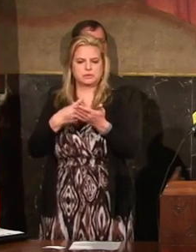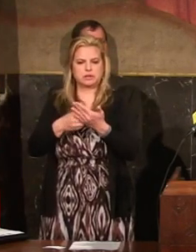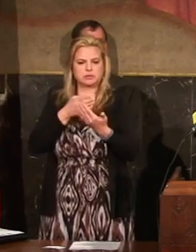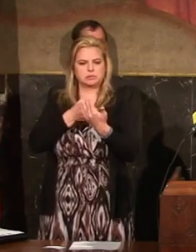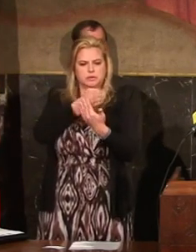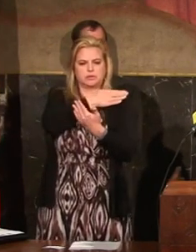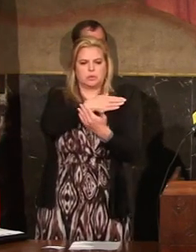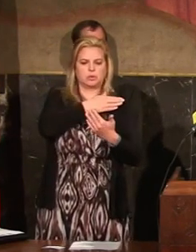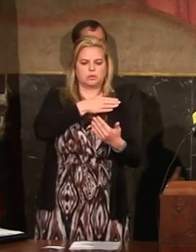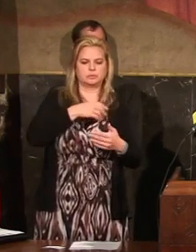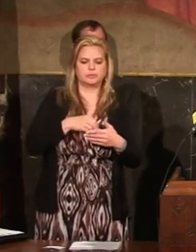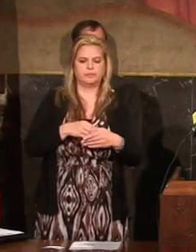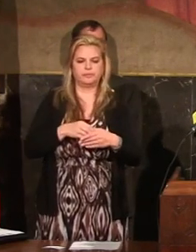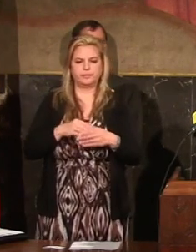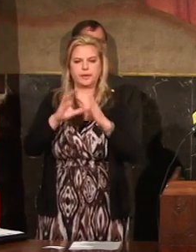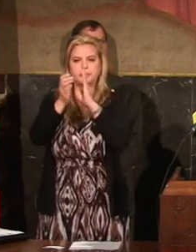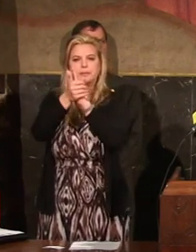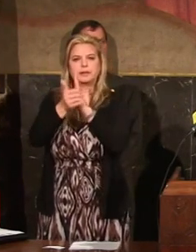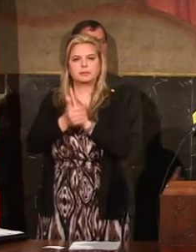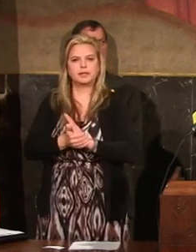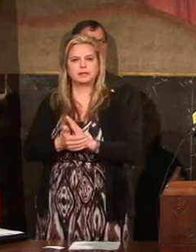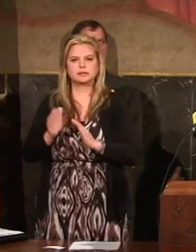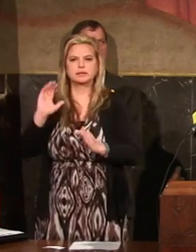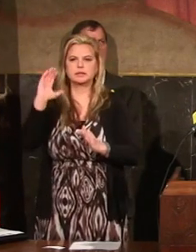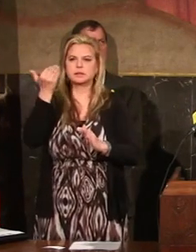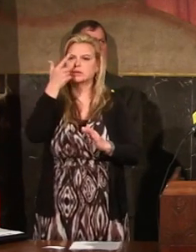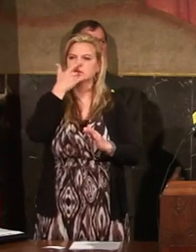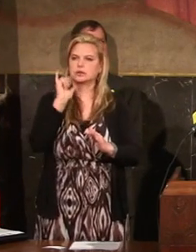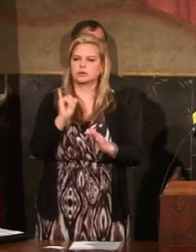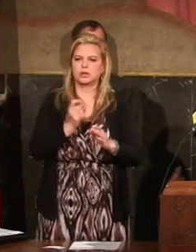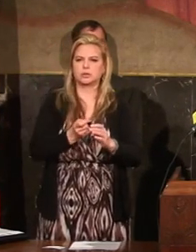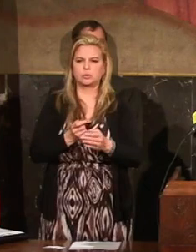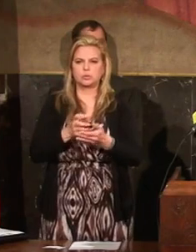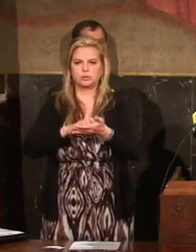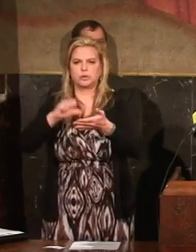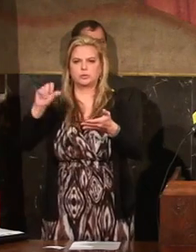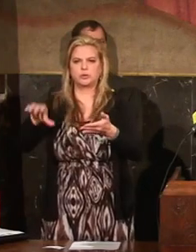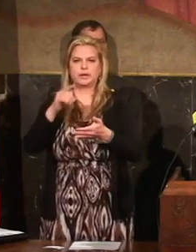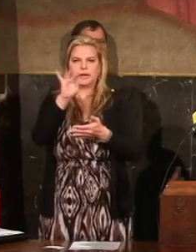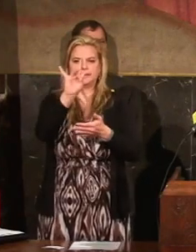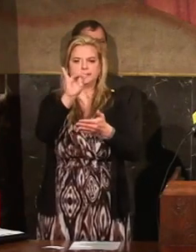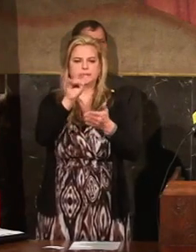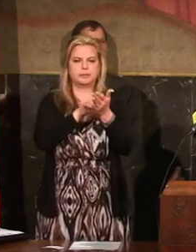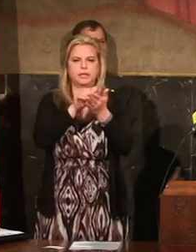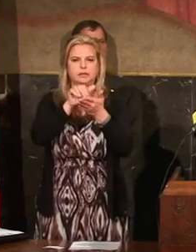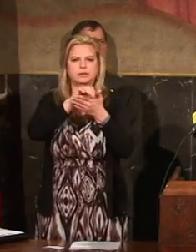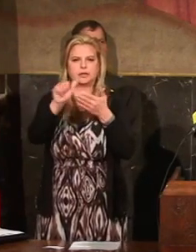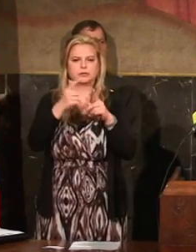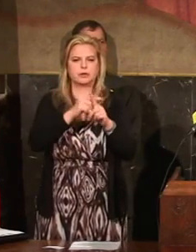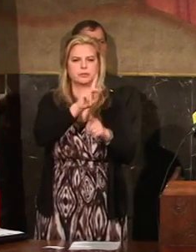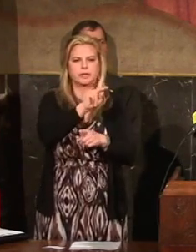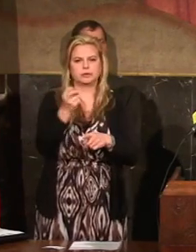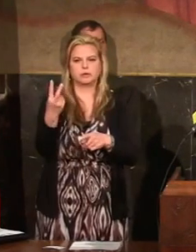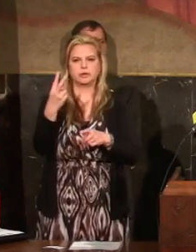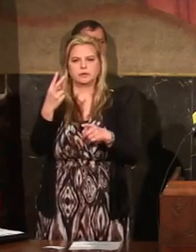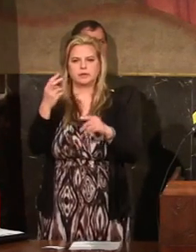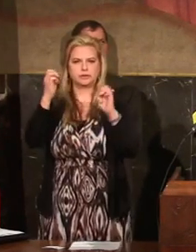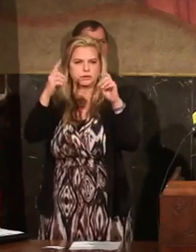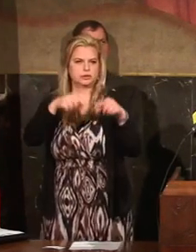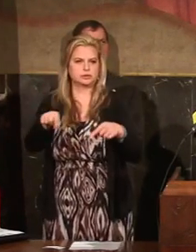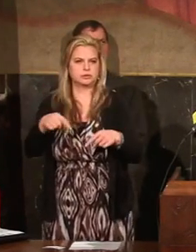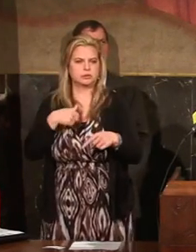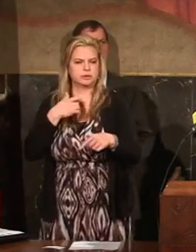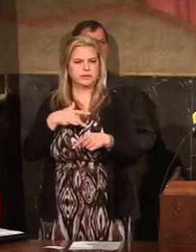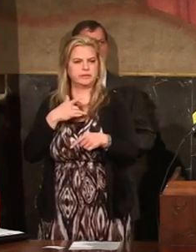The amendments appear to remove about $18 million from K-12 education. We believe that these cuts